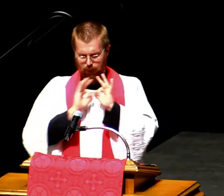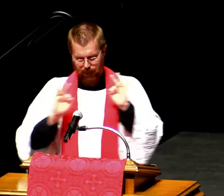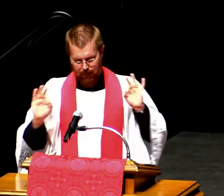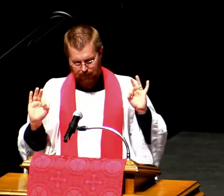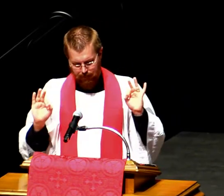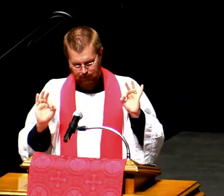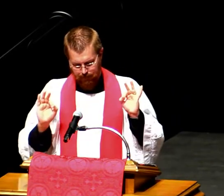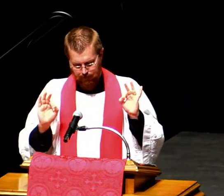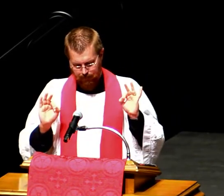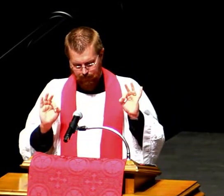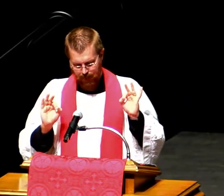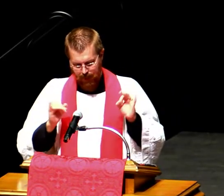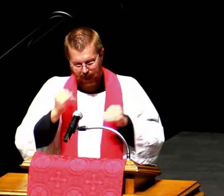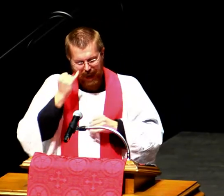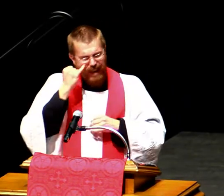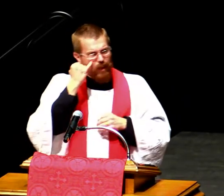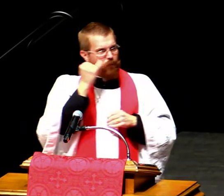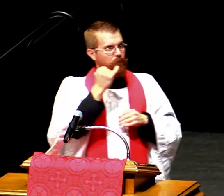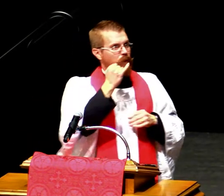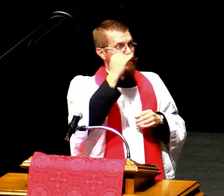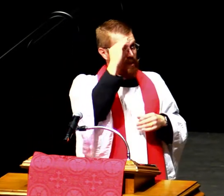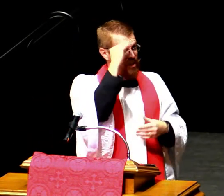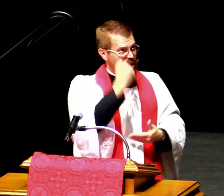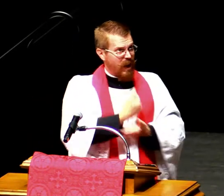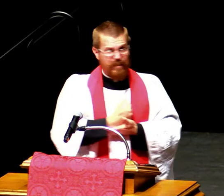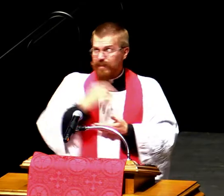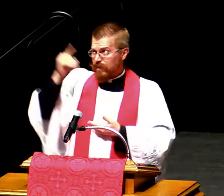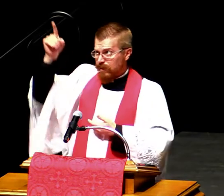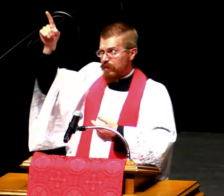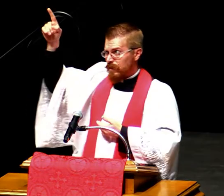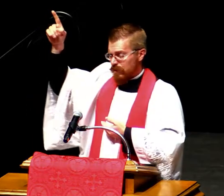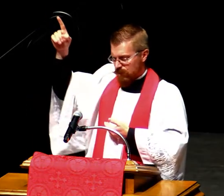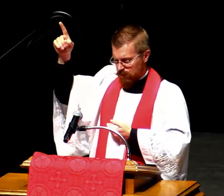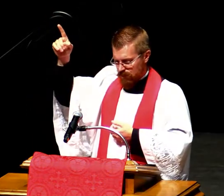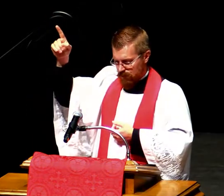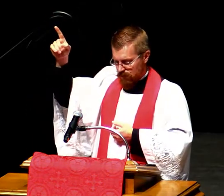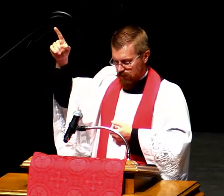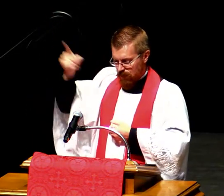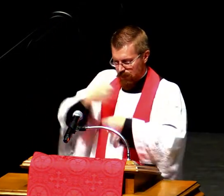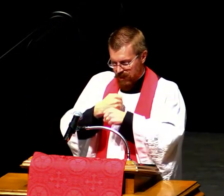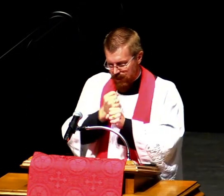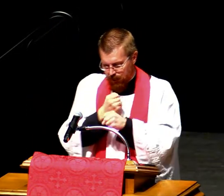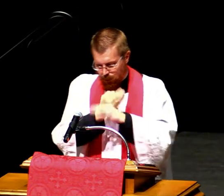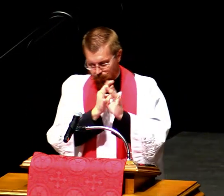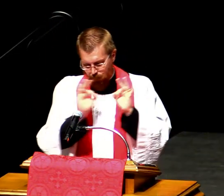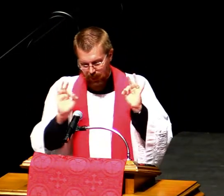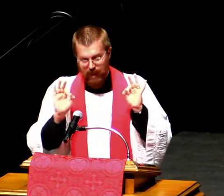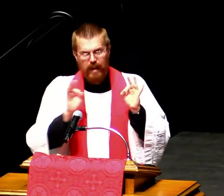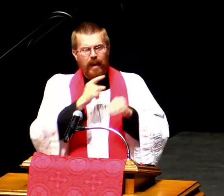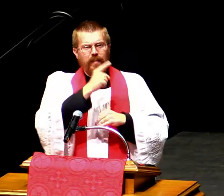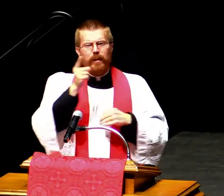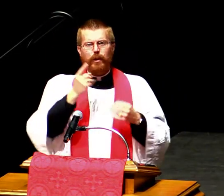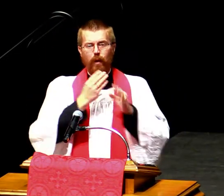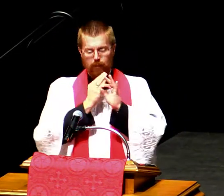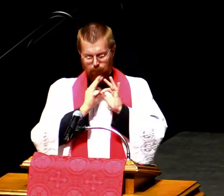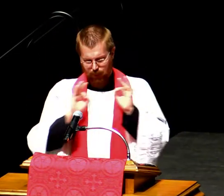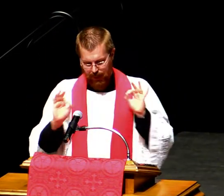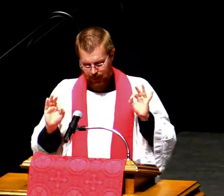free. And if the son sets you free, then you are free.